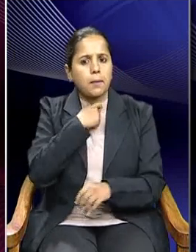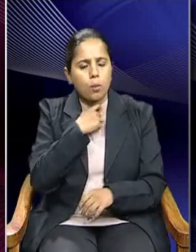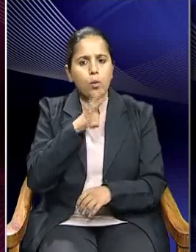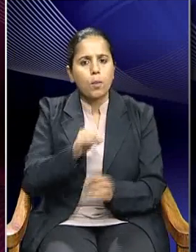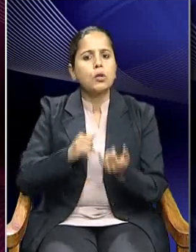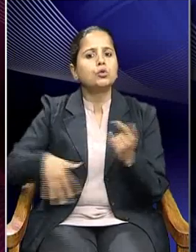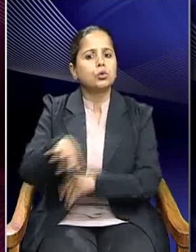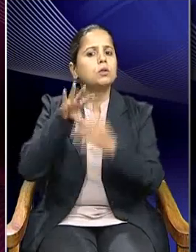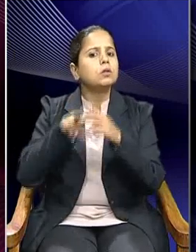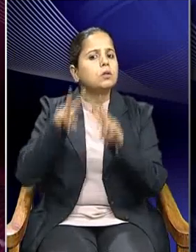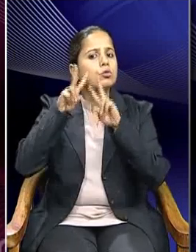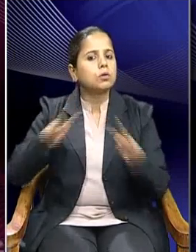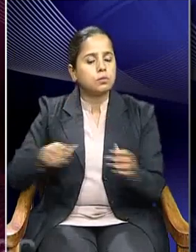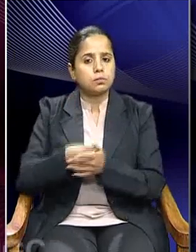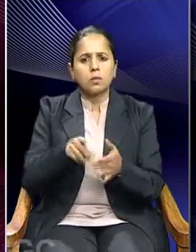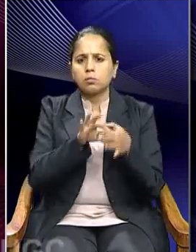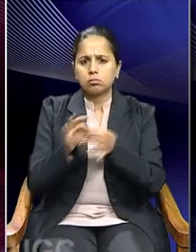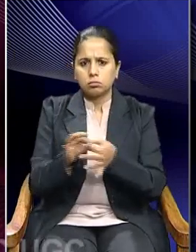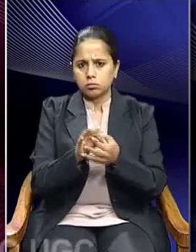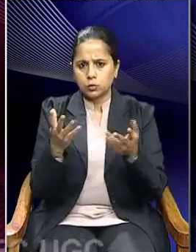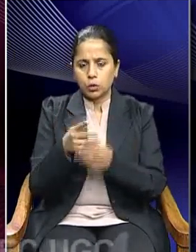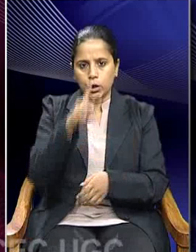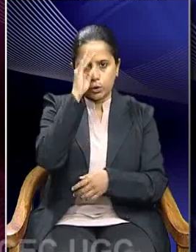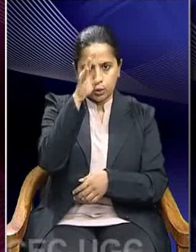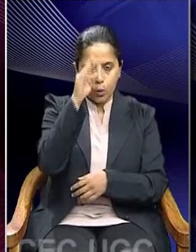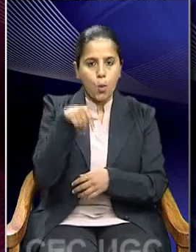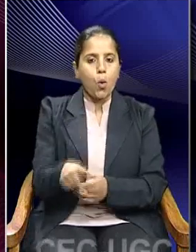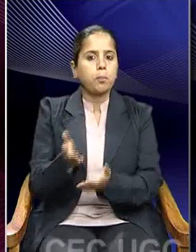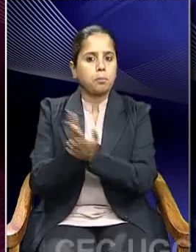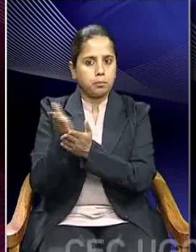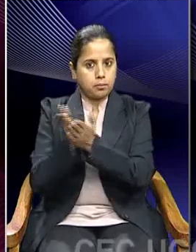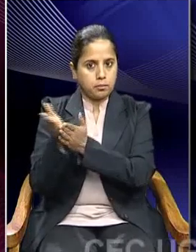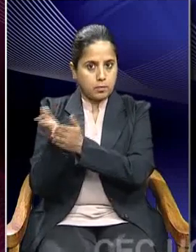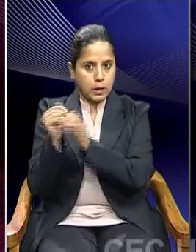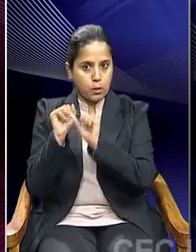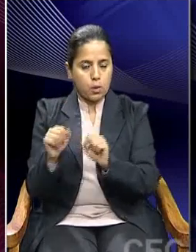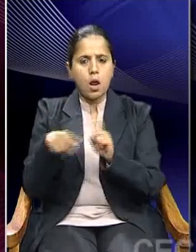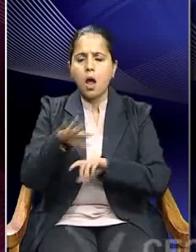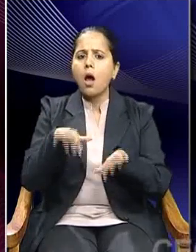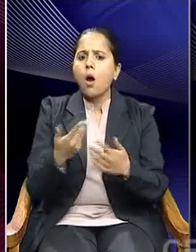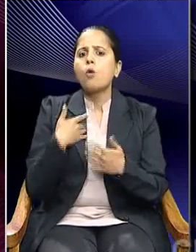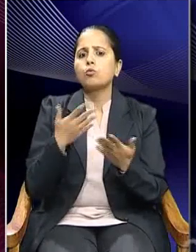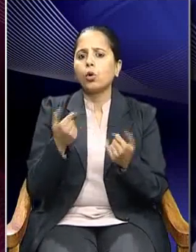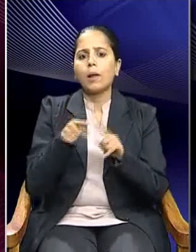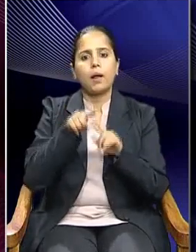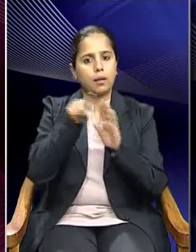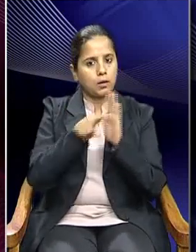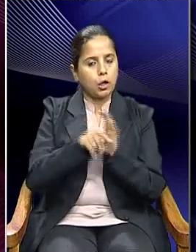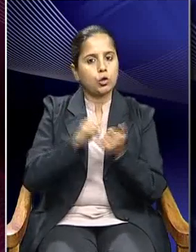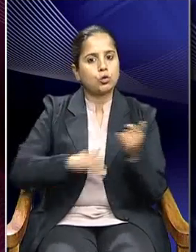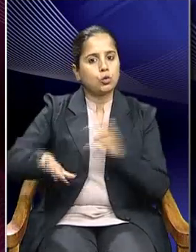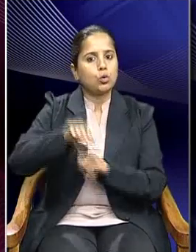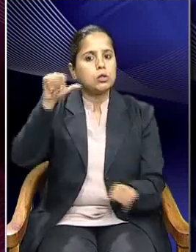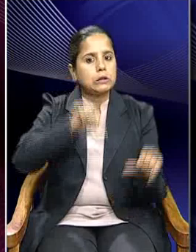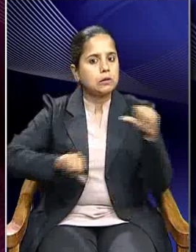sociological research, the relationship between theory and method, and how we can have ethics in social science